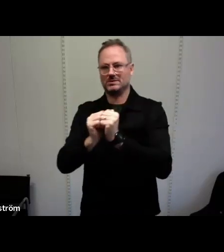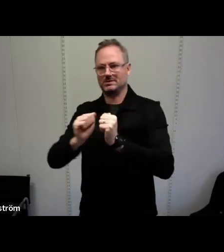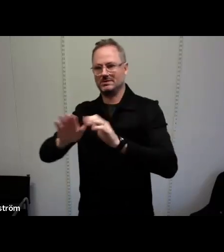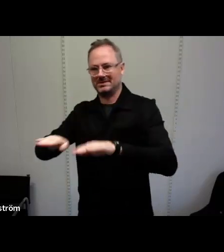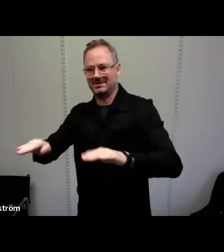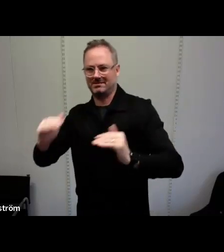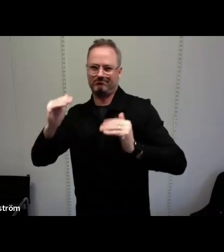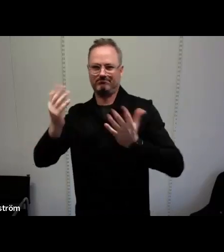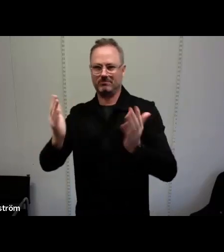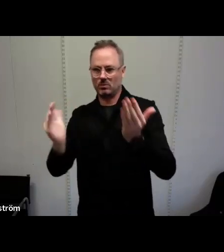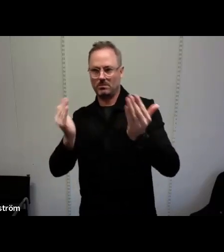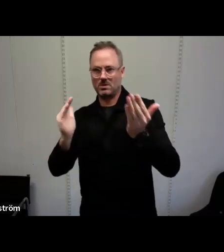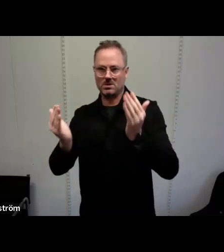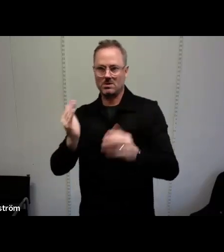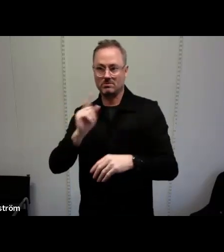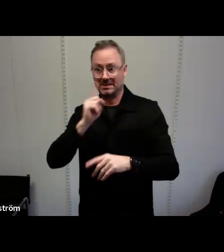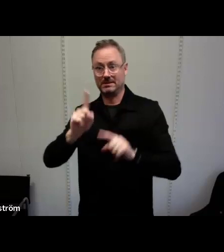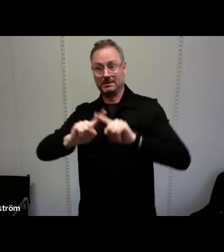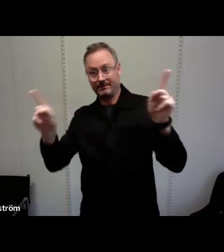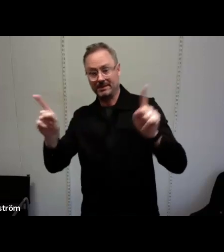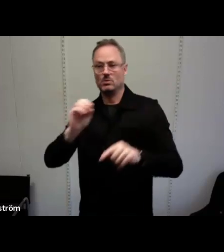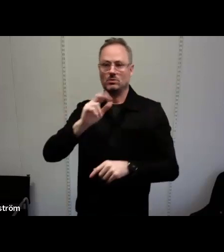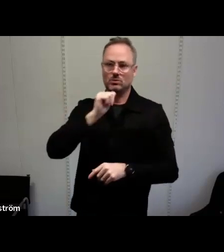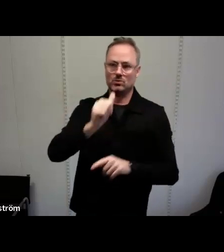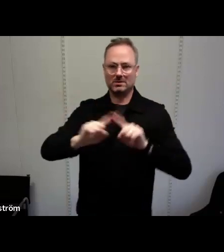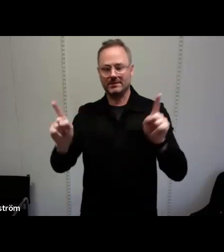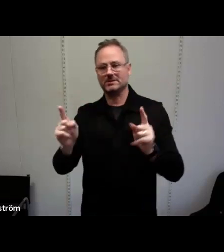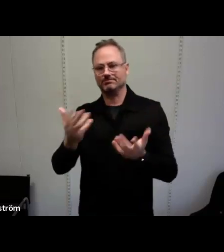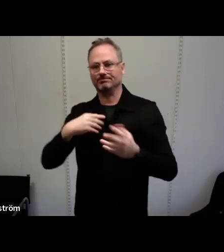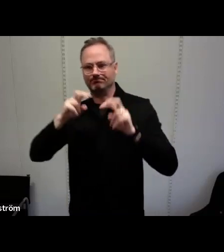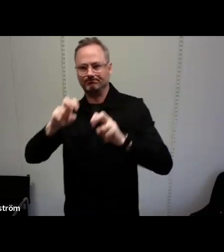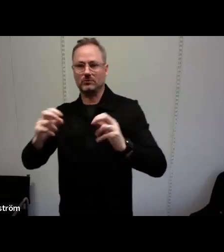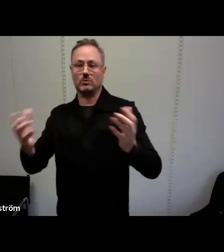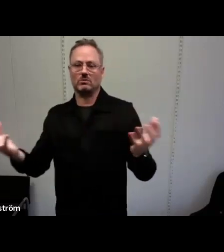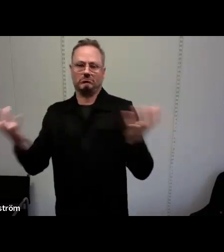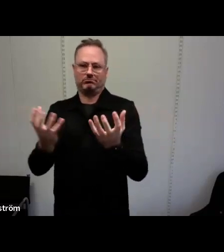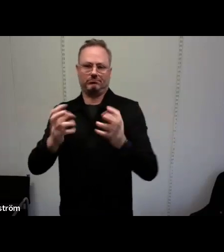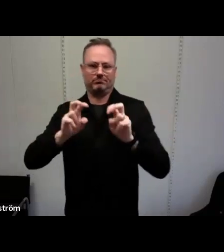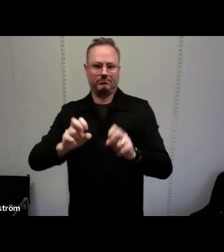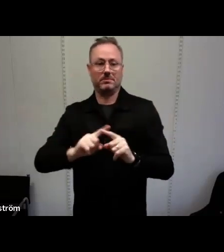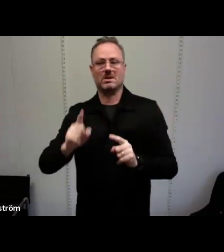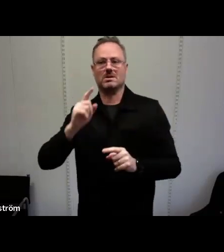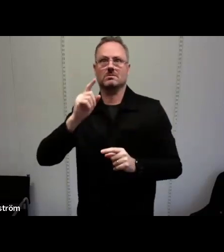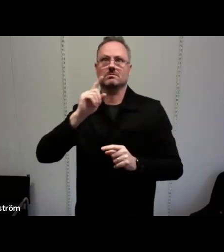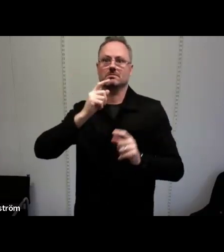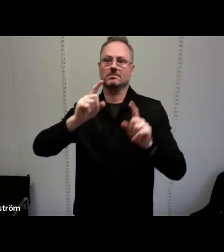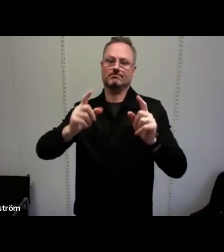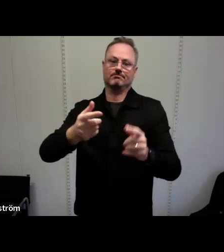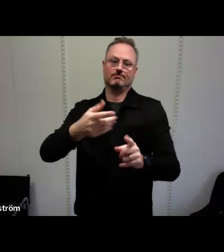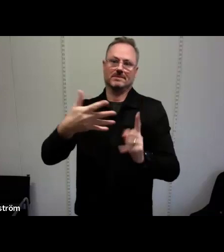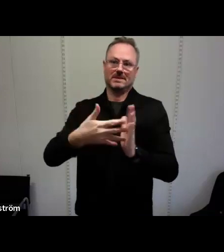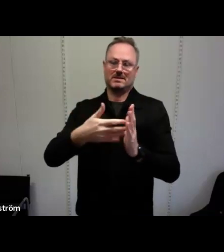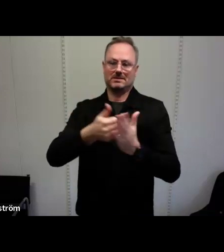And we want to compare adult with children's language. Is it different? Is it similar? Do these assessments work for